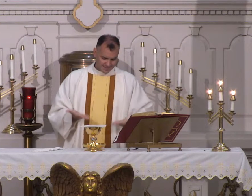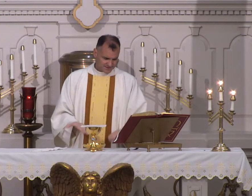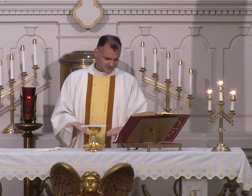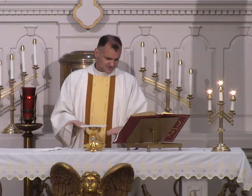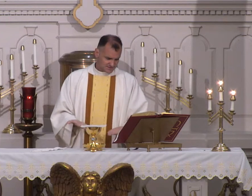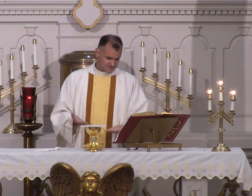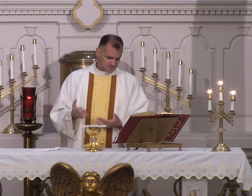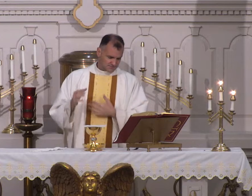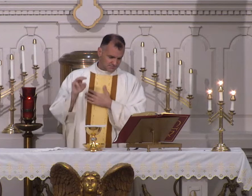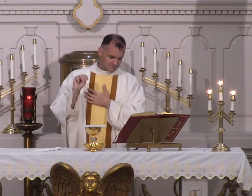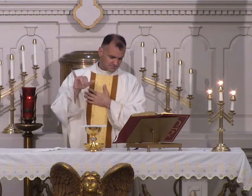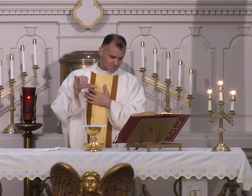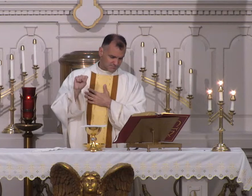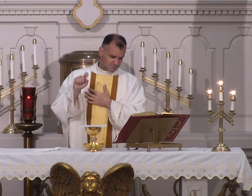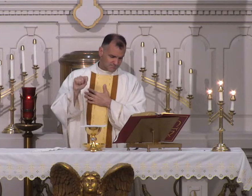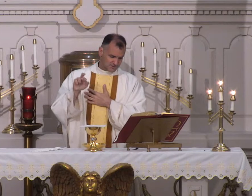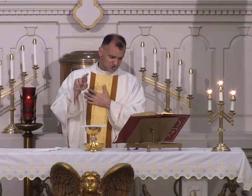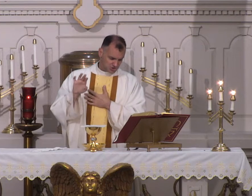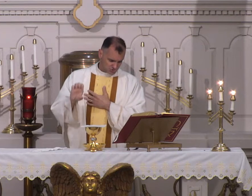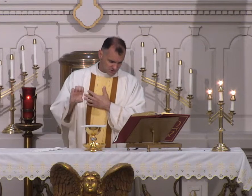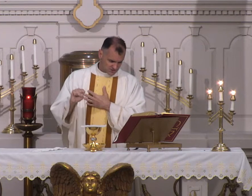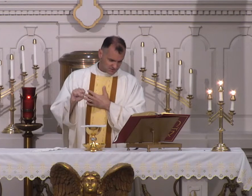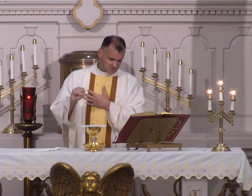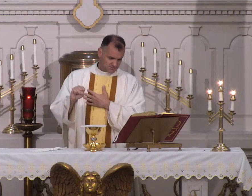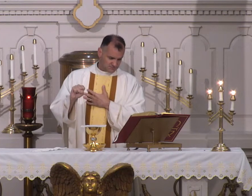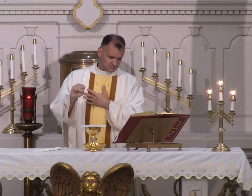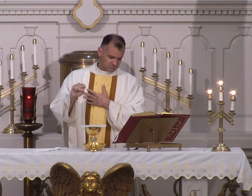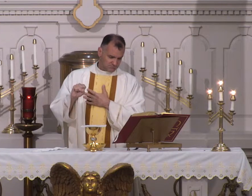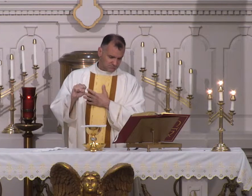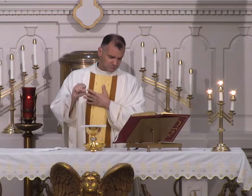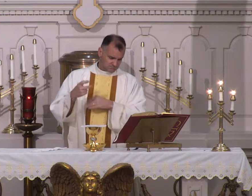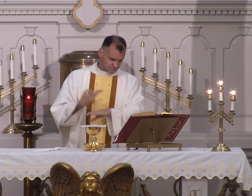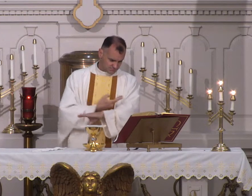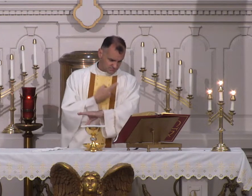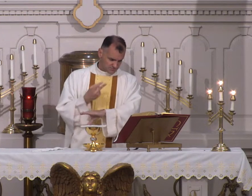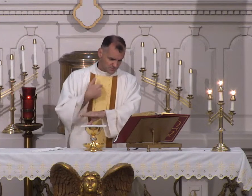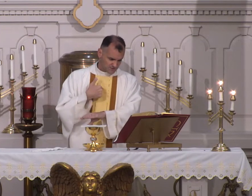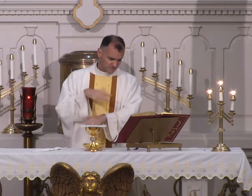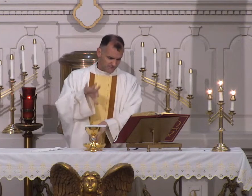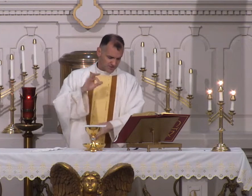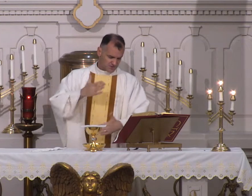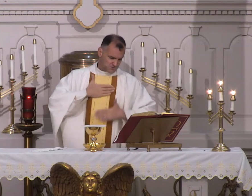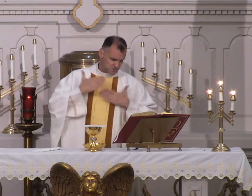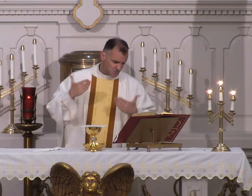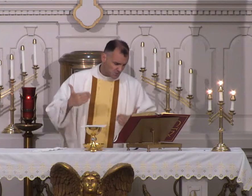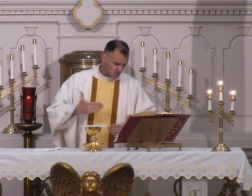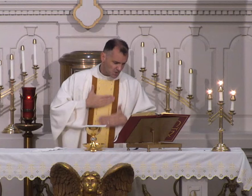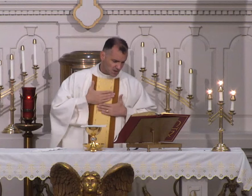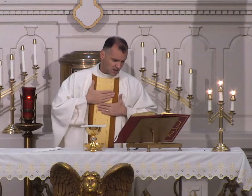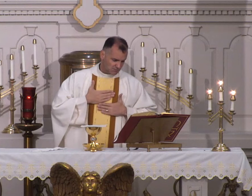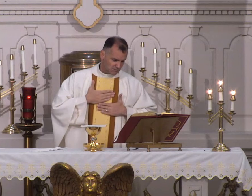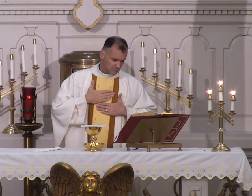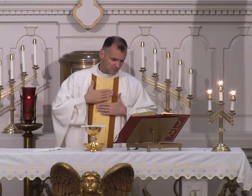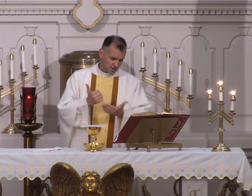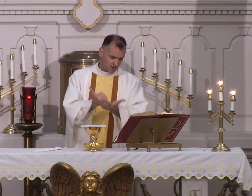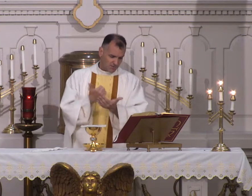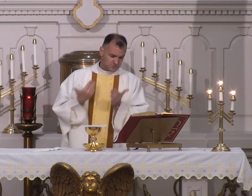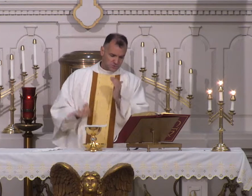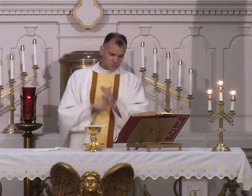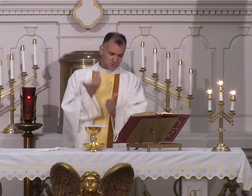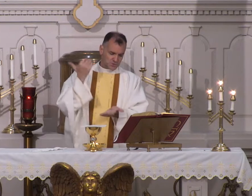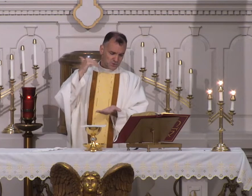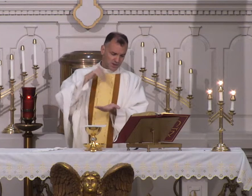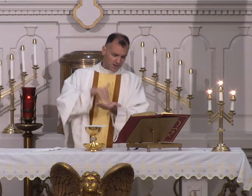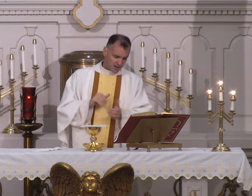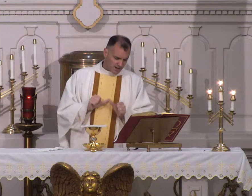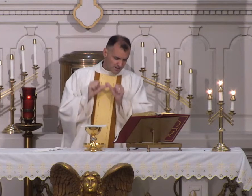Grant, we pray, O Lord, that we may always find delight in these Paschal mysteries, so that the renewal constantly at